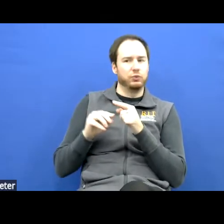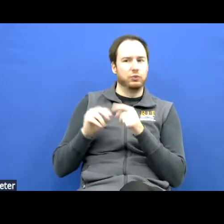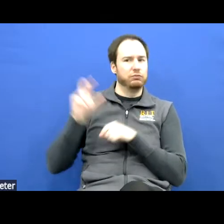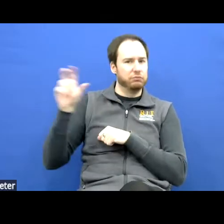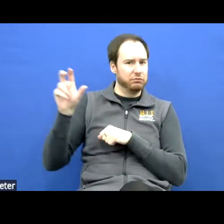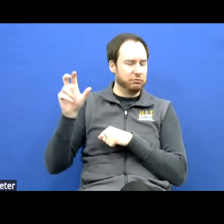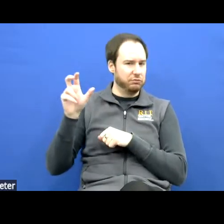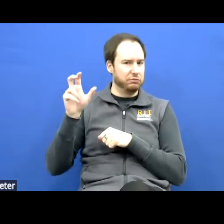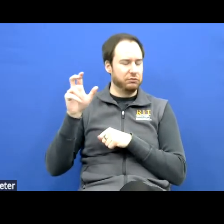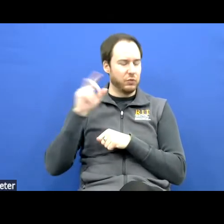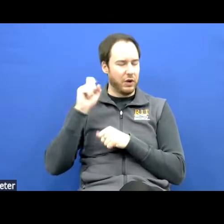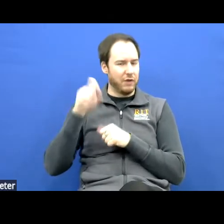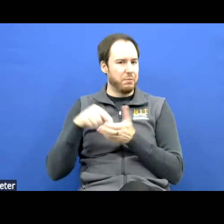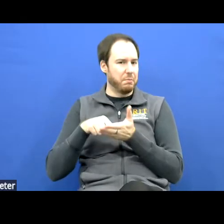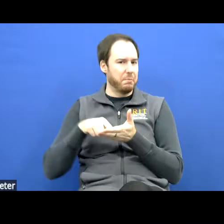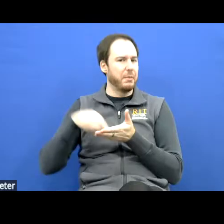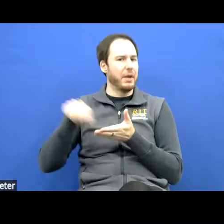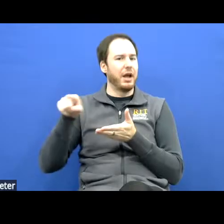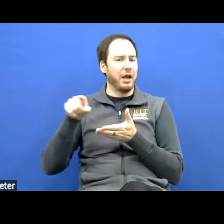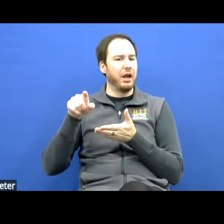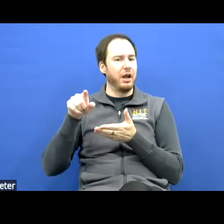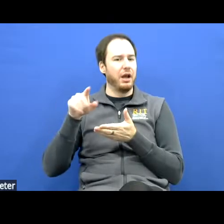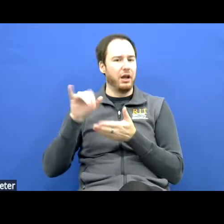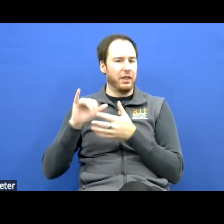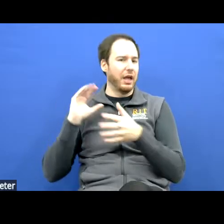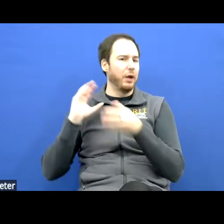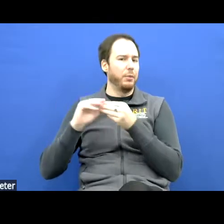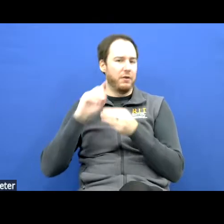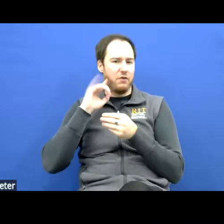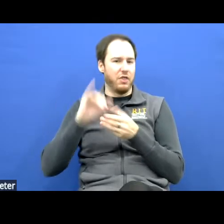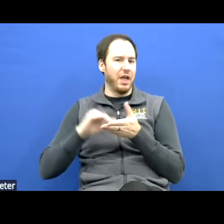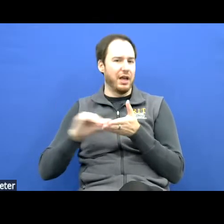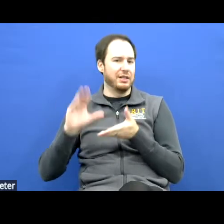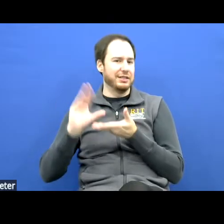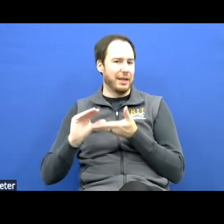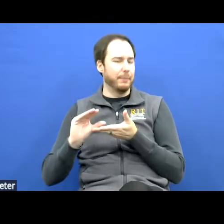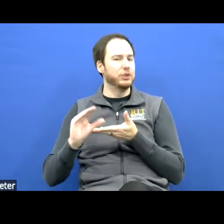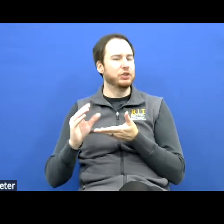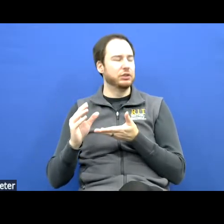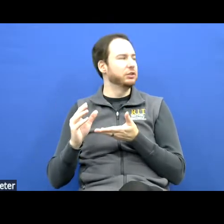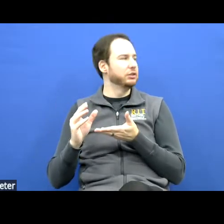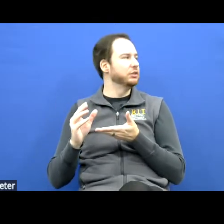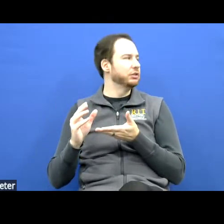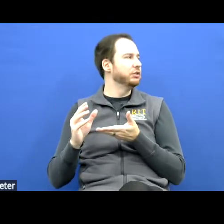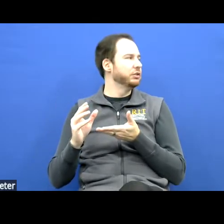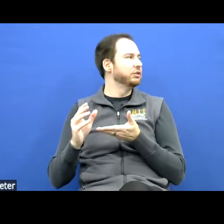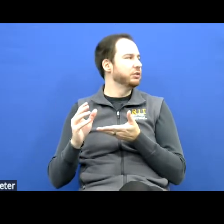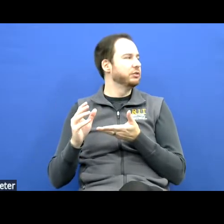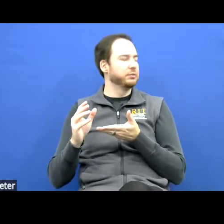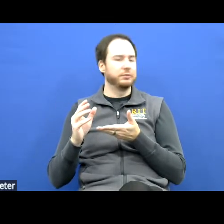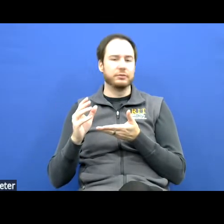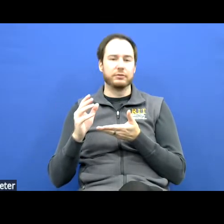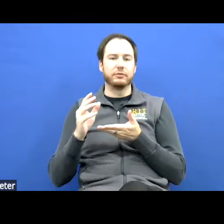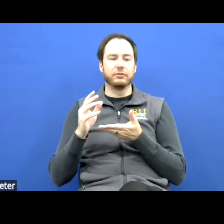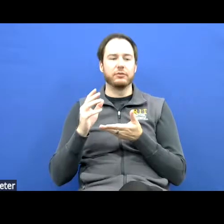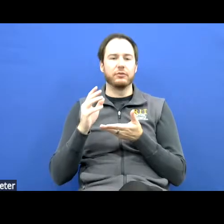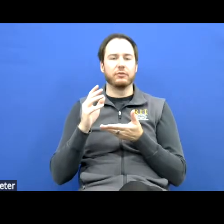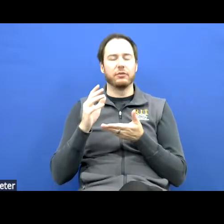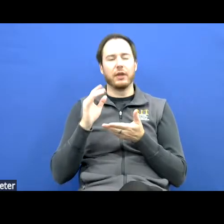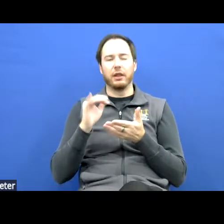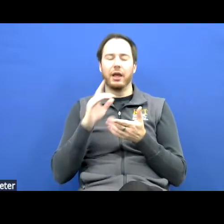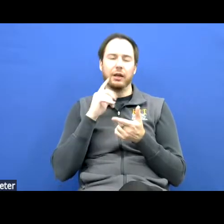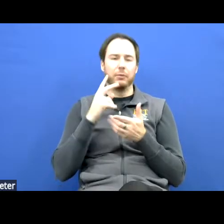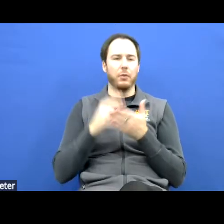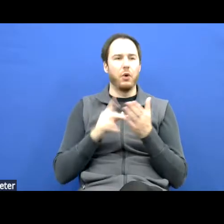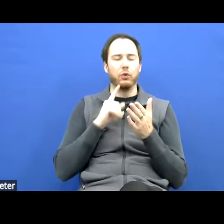the idea is that they would have to pay the look back on that exemption. And it's both a carrot and a stick that way,